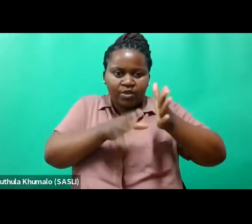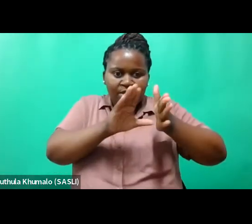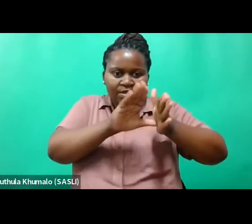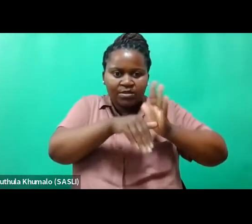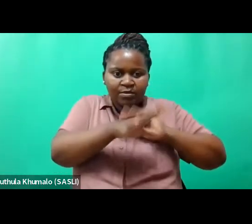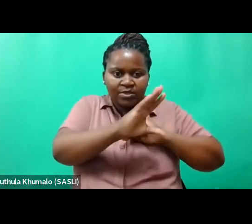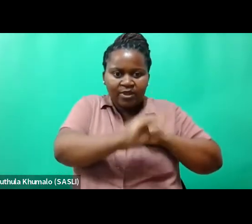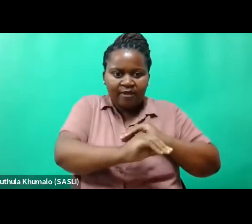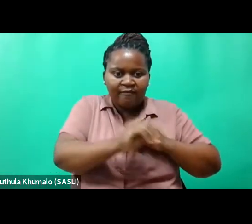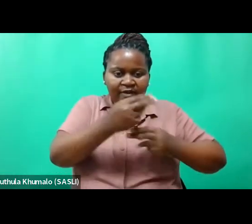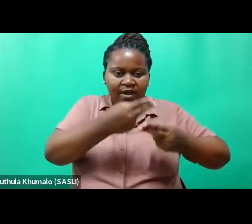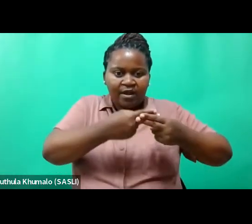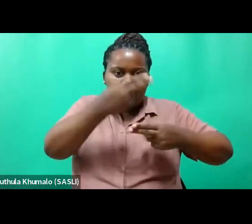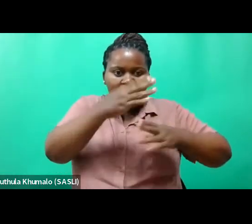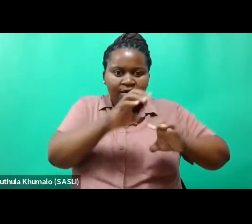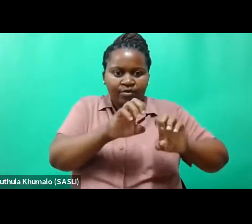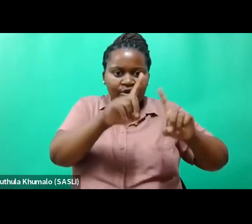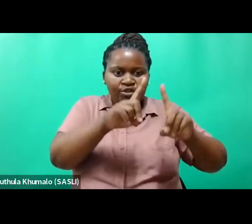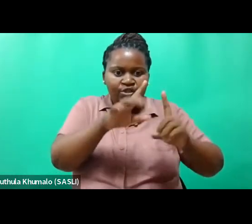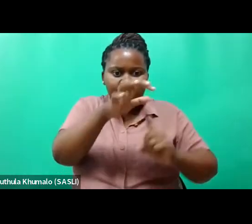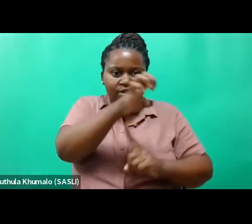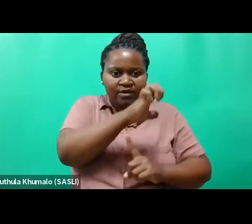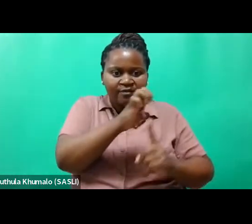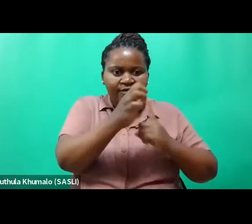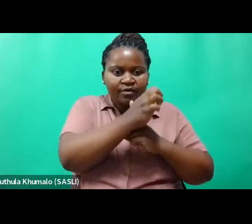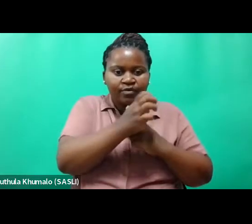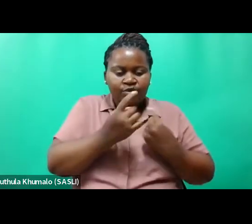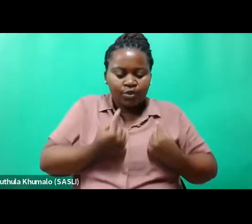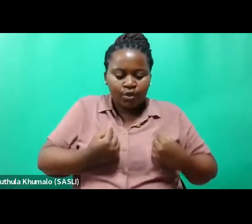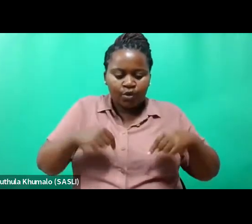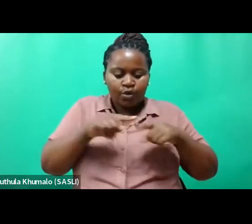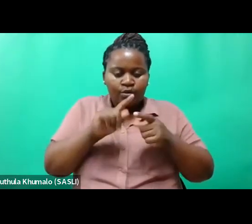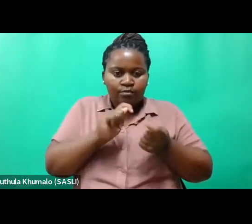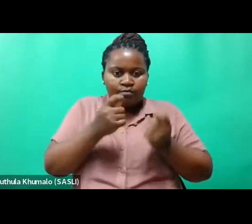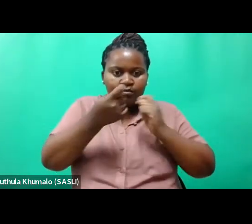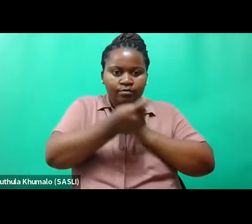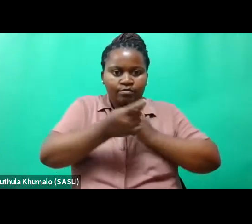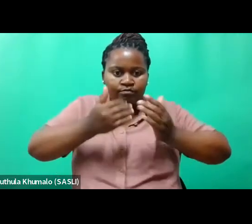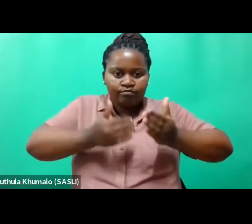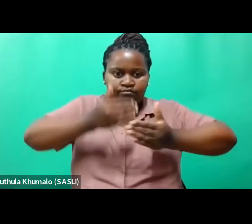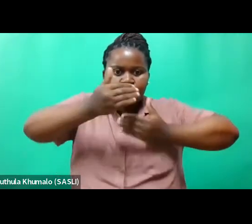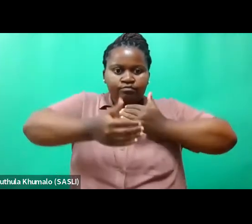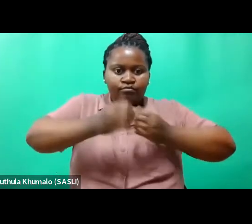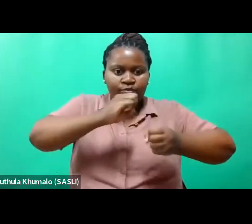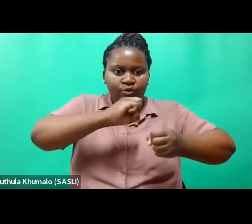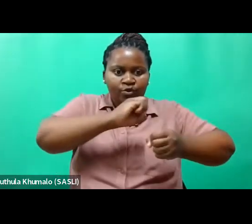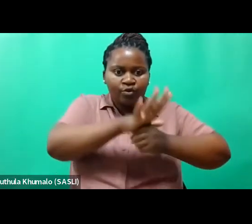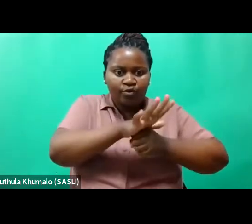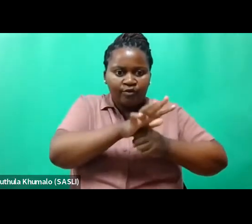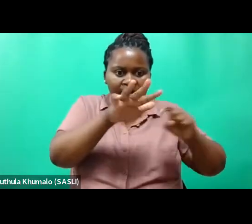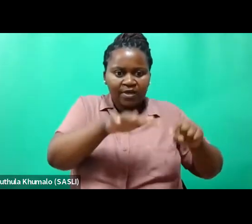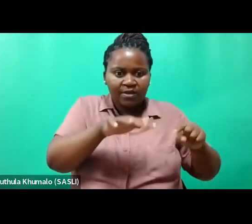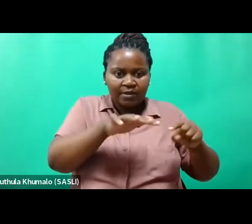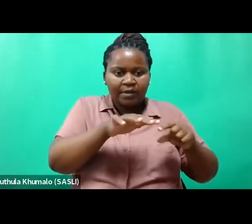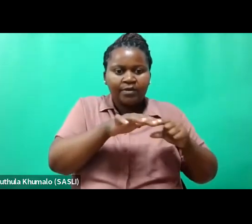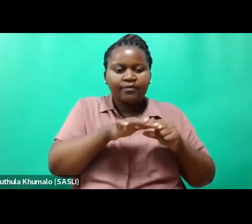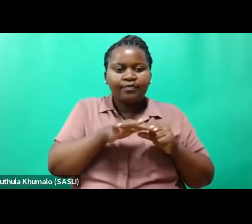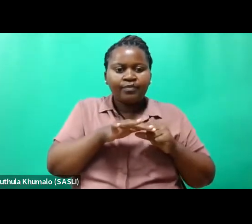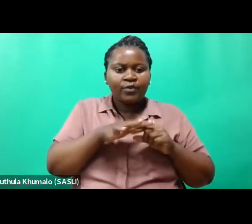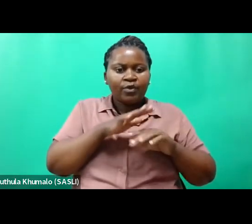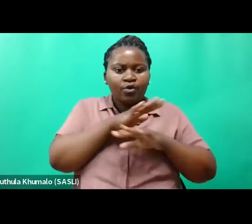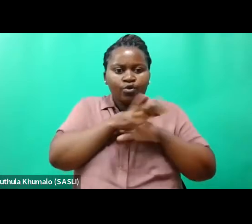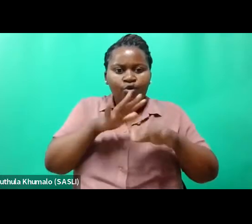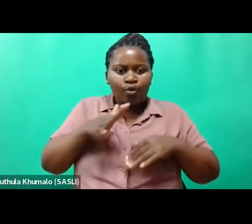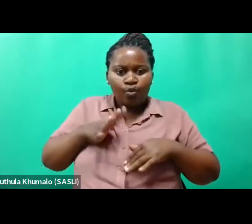environment. As we transition to a post-pandemic era, we do not want to lose the knowledge gained in the